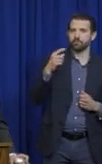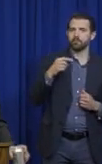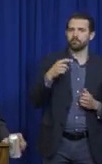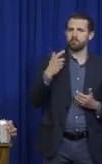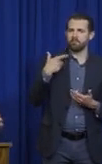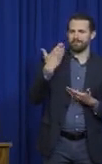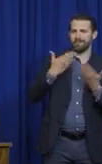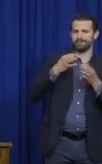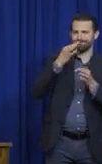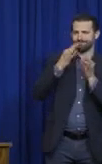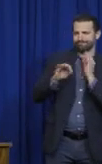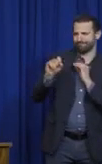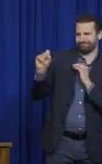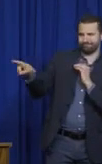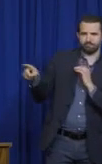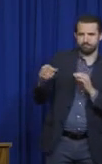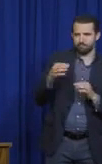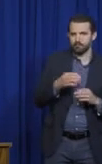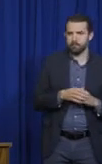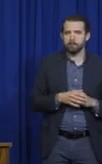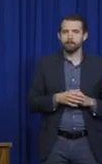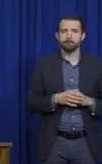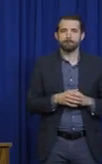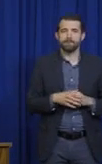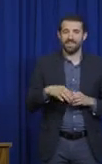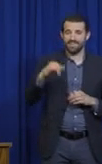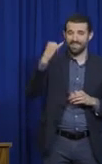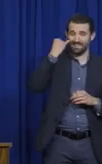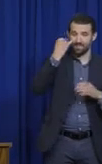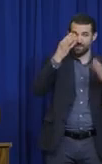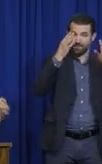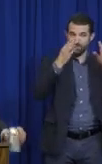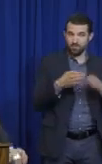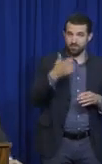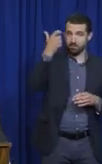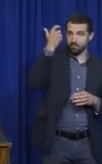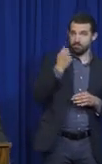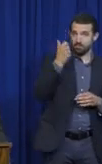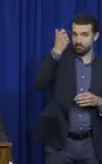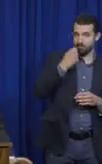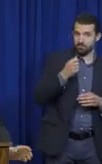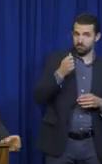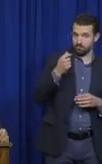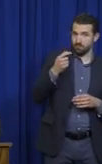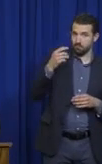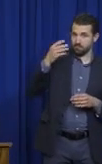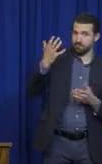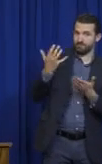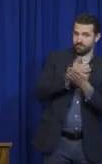for you. If a person who's receiving benefits, if their business reopens,